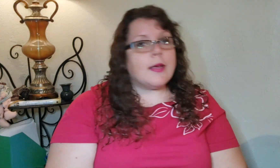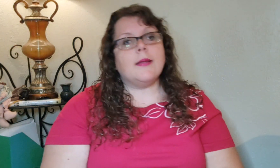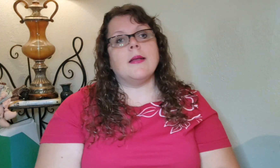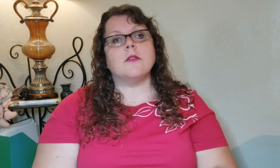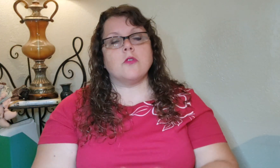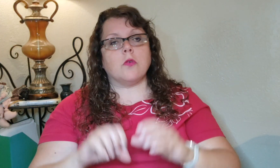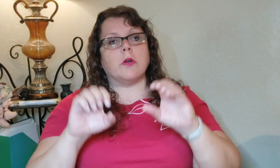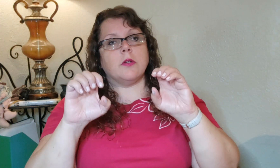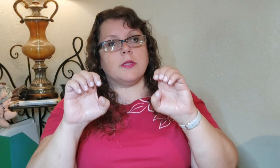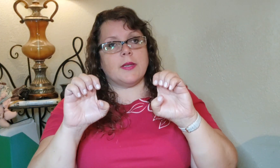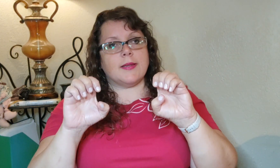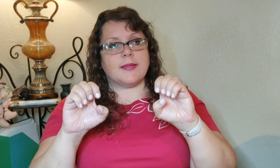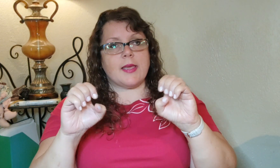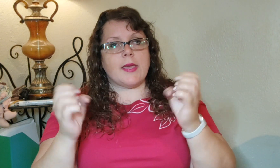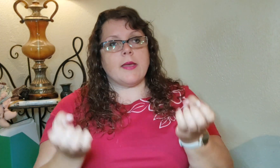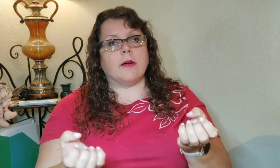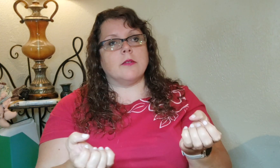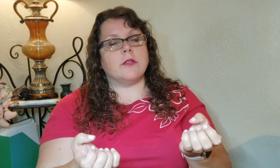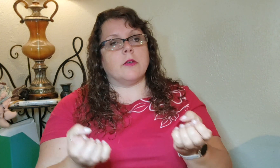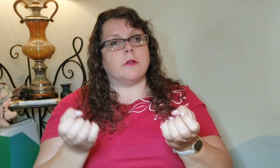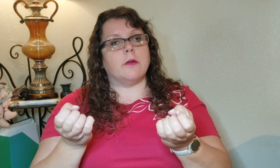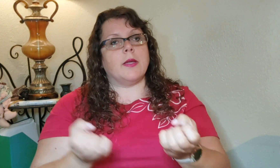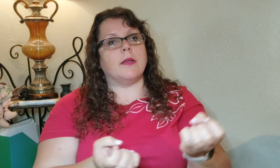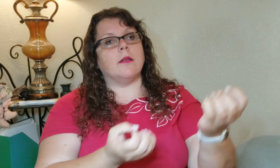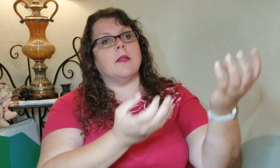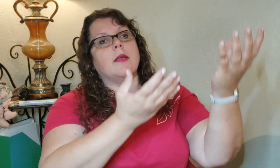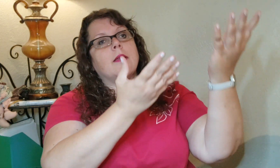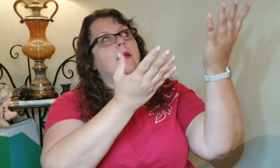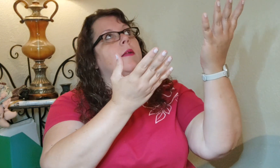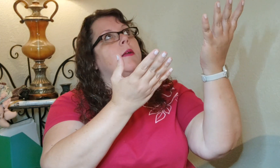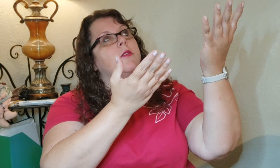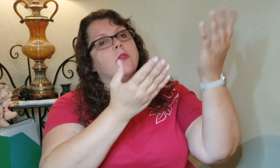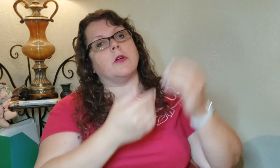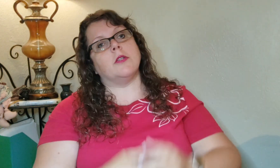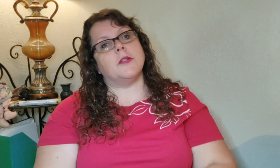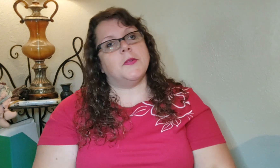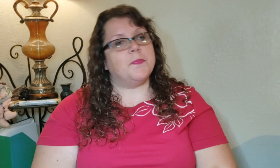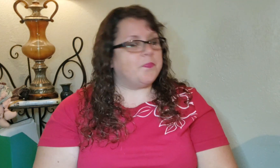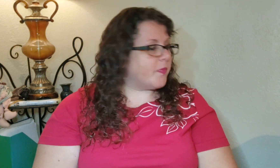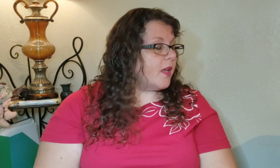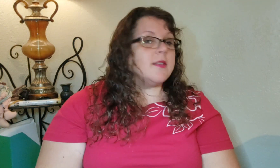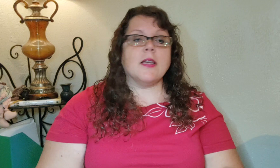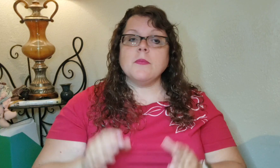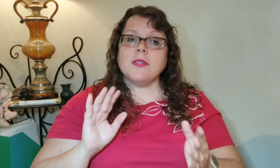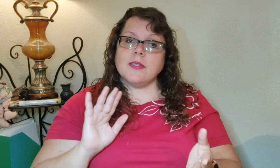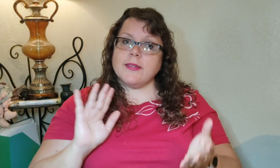In exhort is E also in exhort.